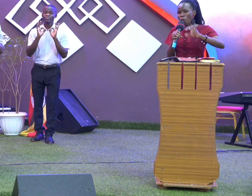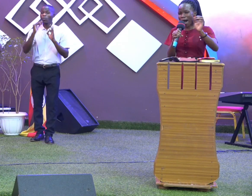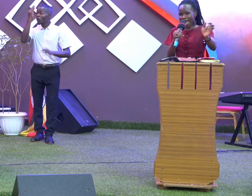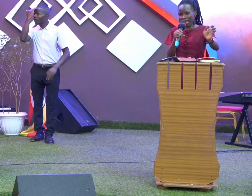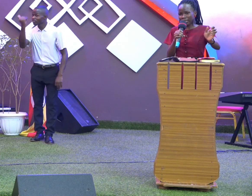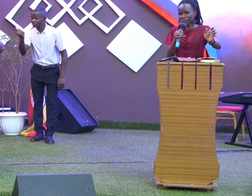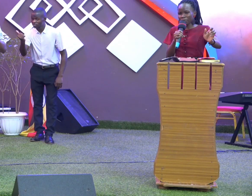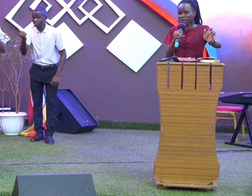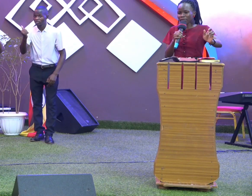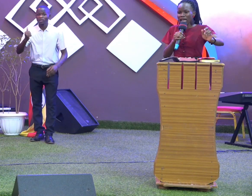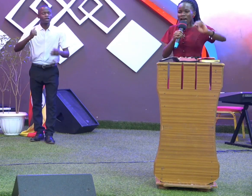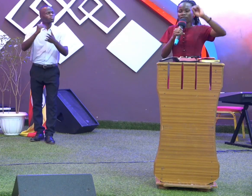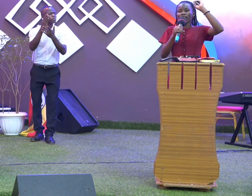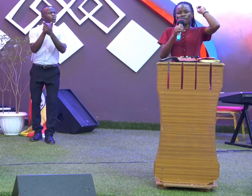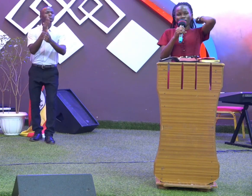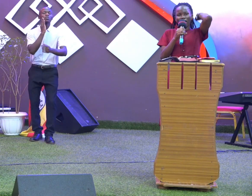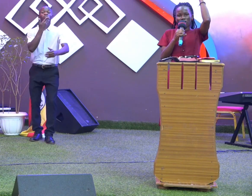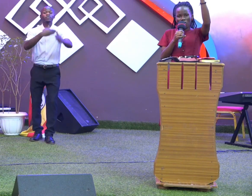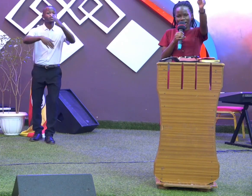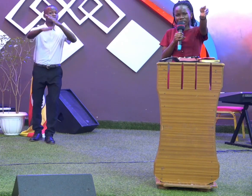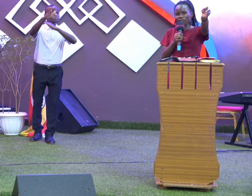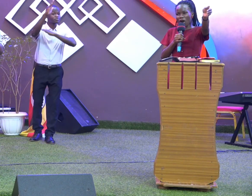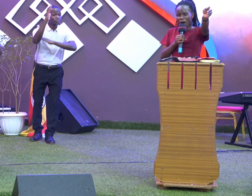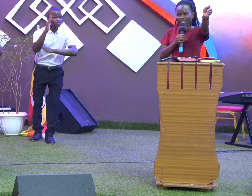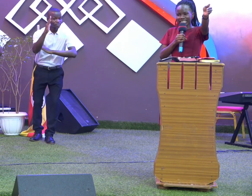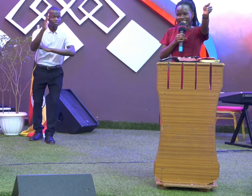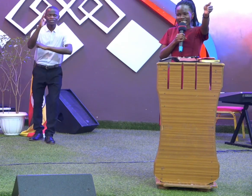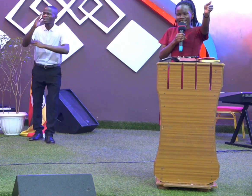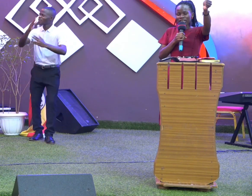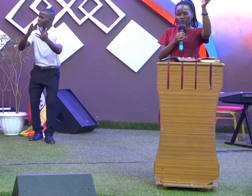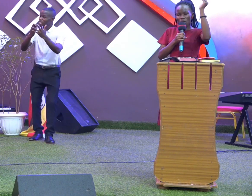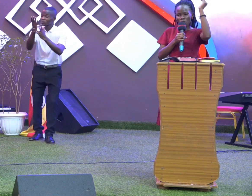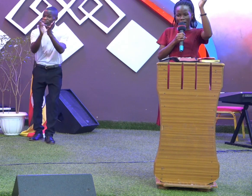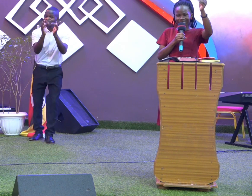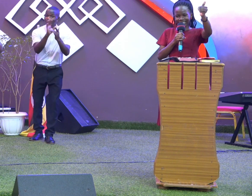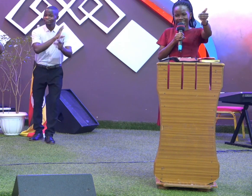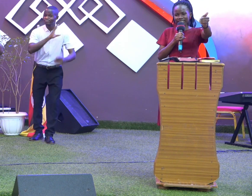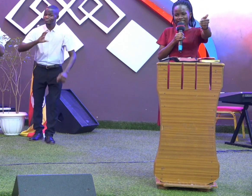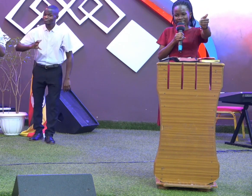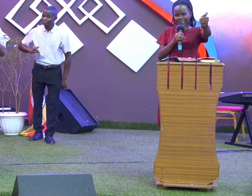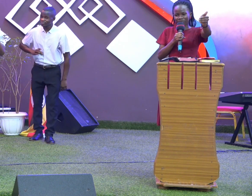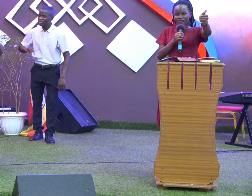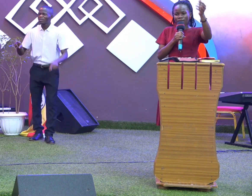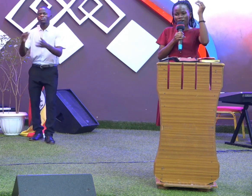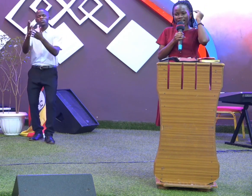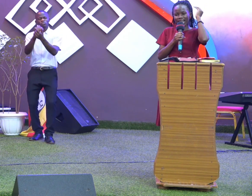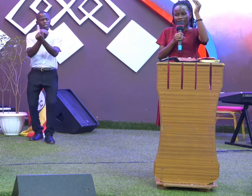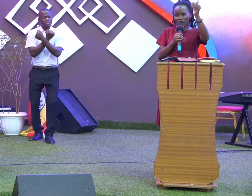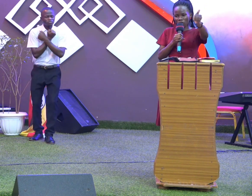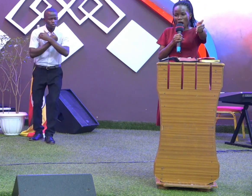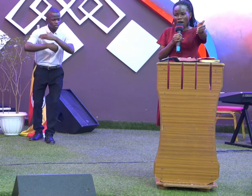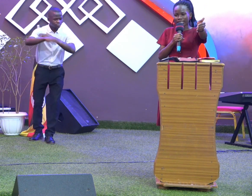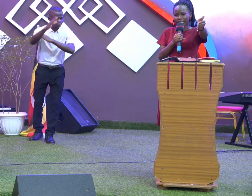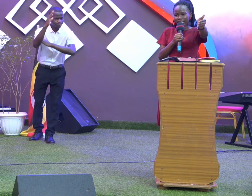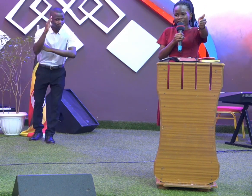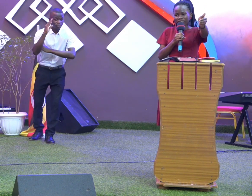Lwaki? Why? For the grace of God. Through Christ Jesus. For the love